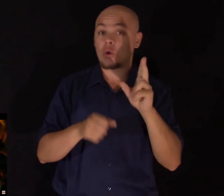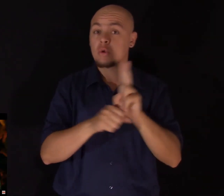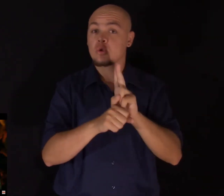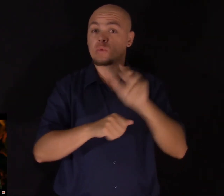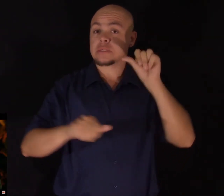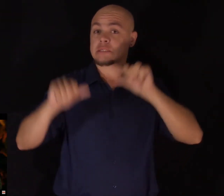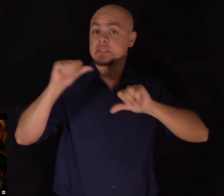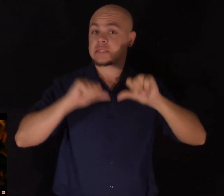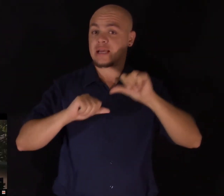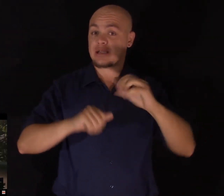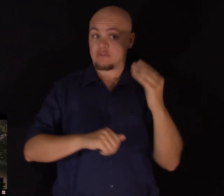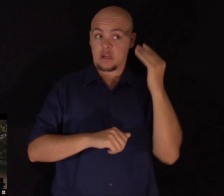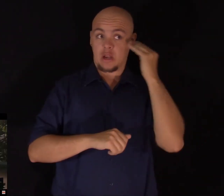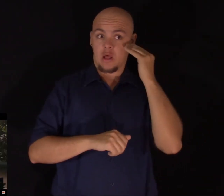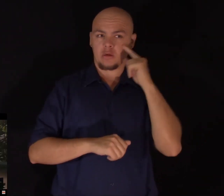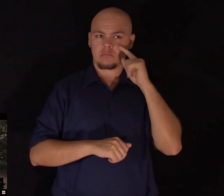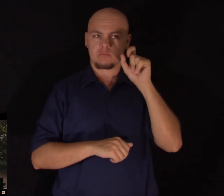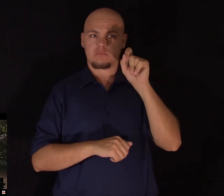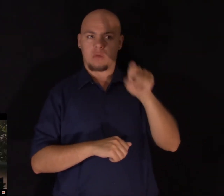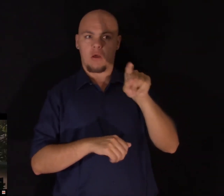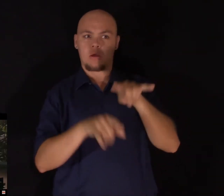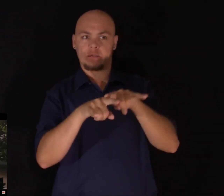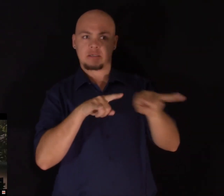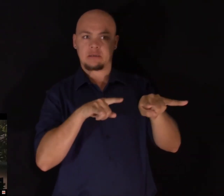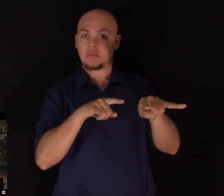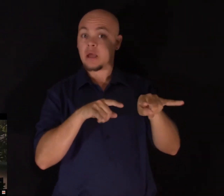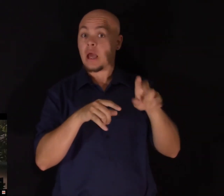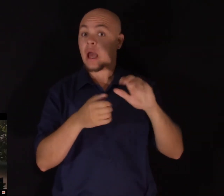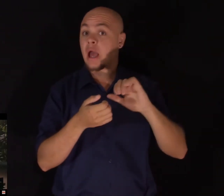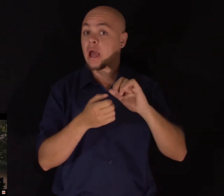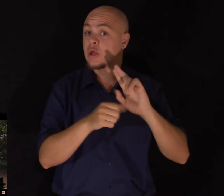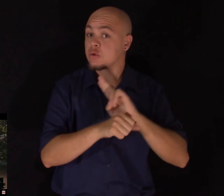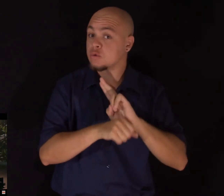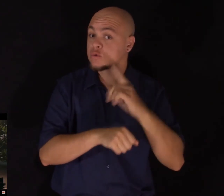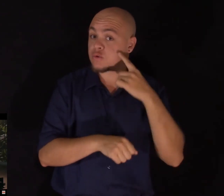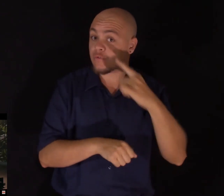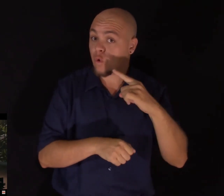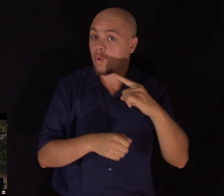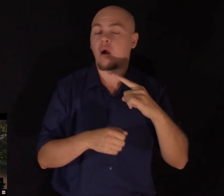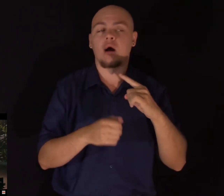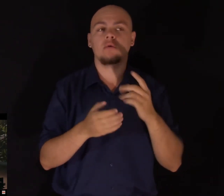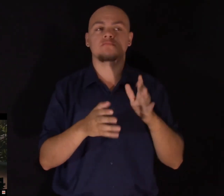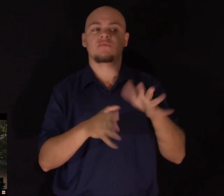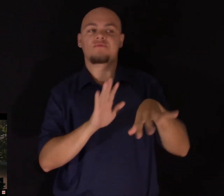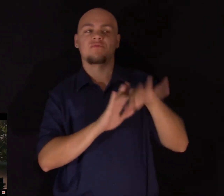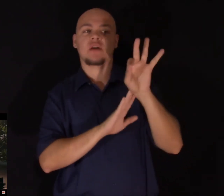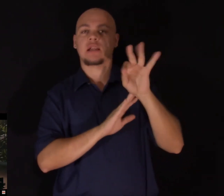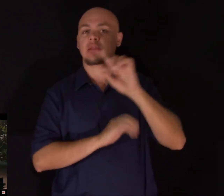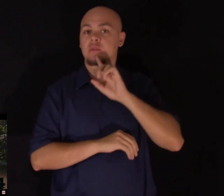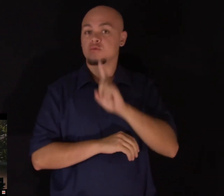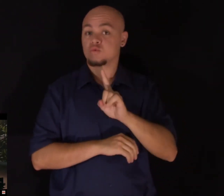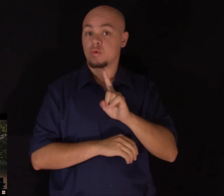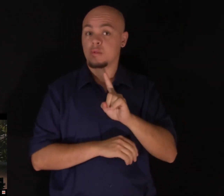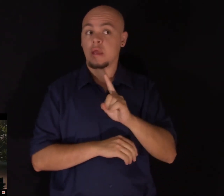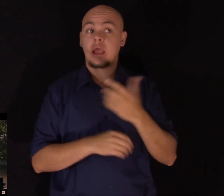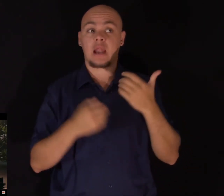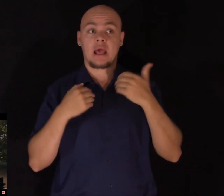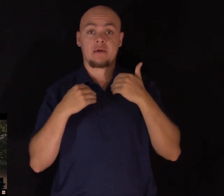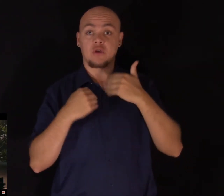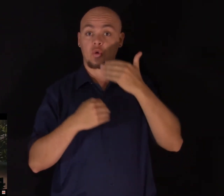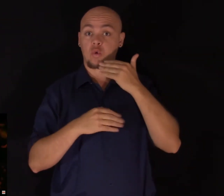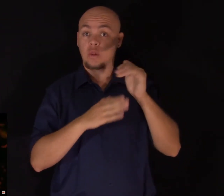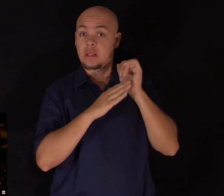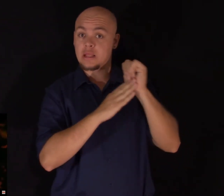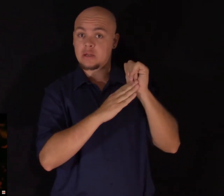spot deception. They use it to get to the truth, and they do what mature leaders do every day. They have difficult conversations with difficult